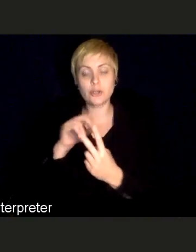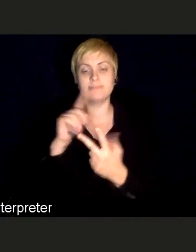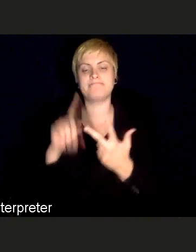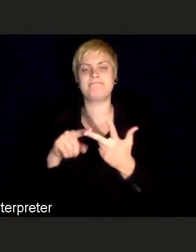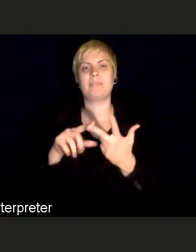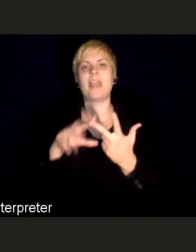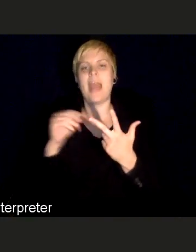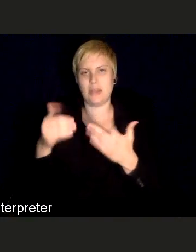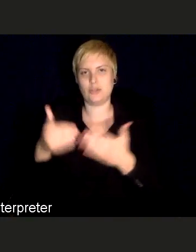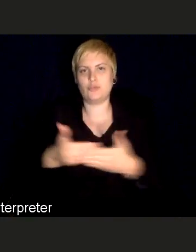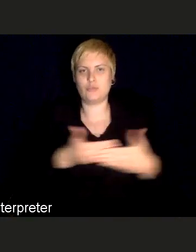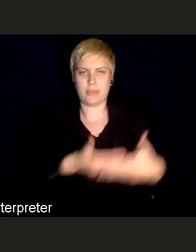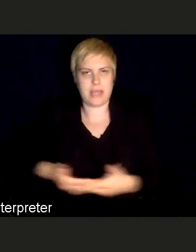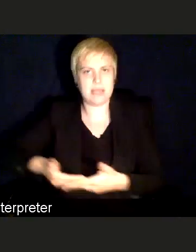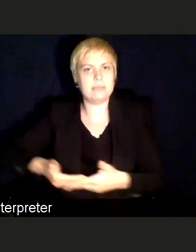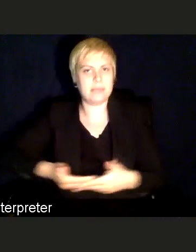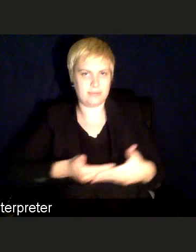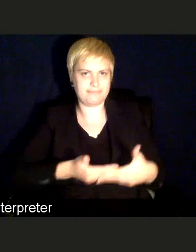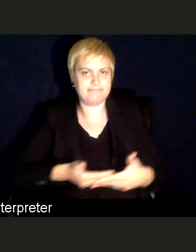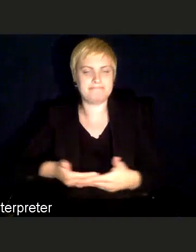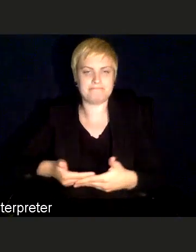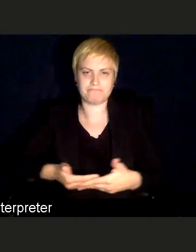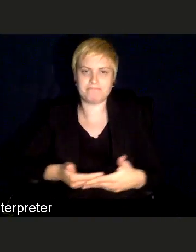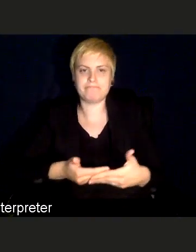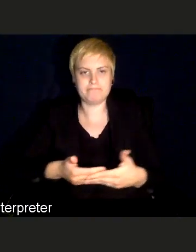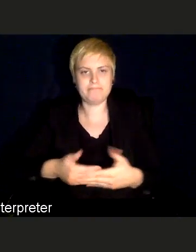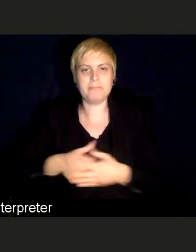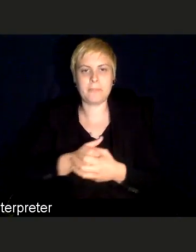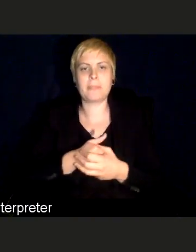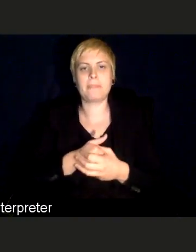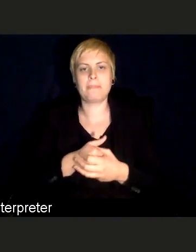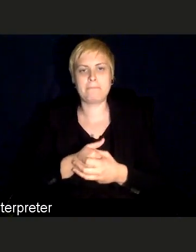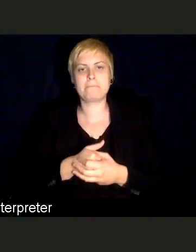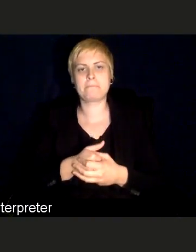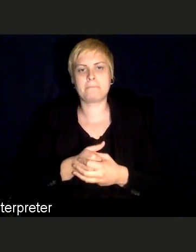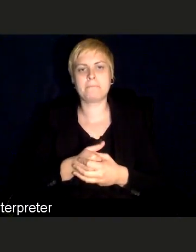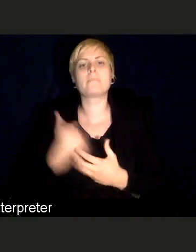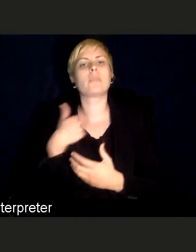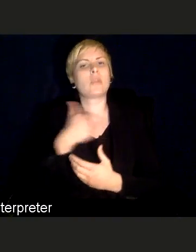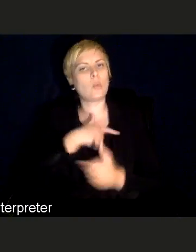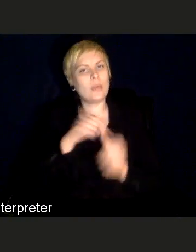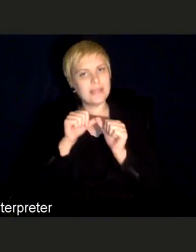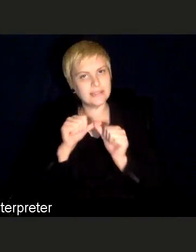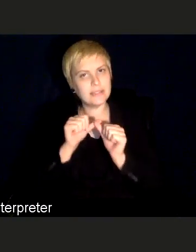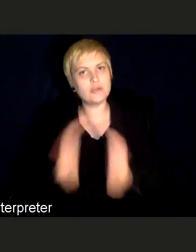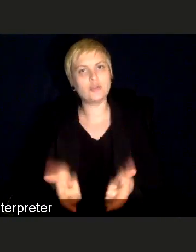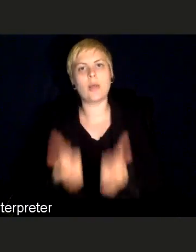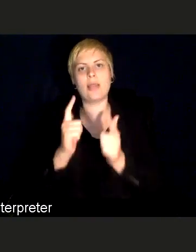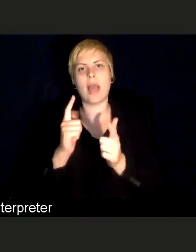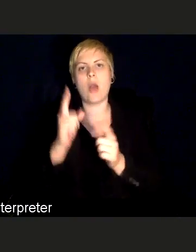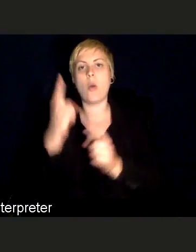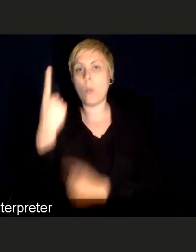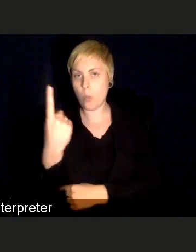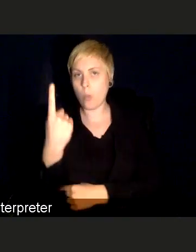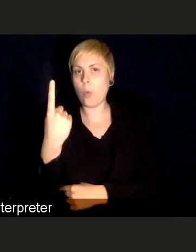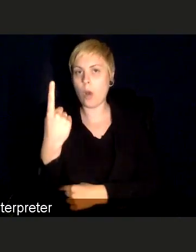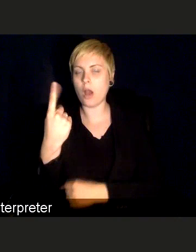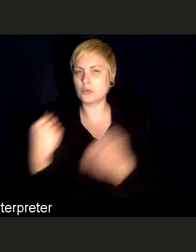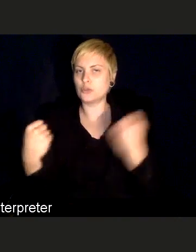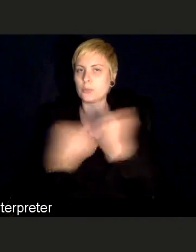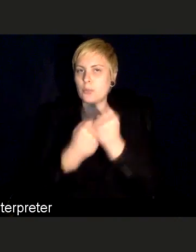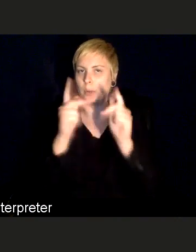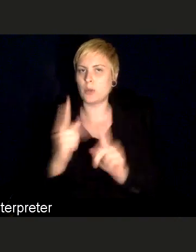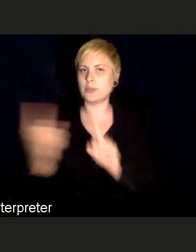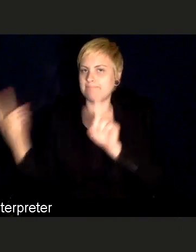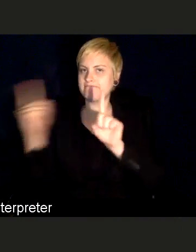new child, the new infant that's born. We continue to allow one support person in the delivery